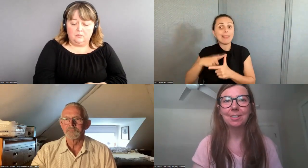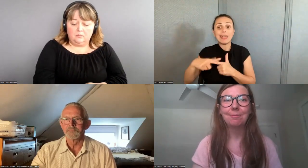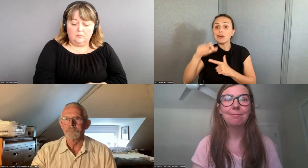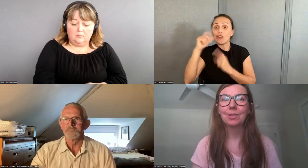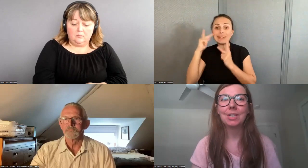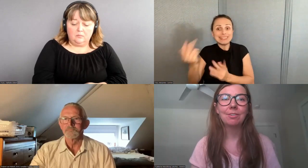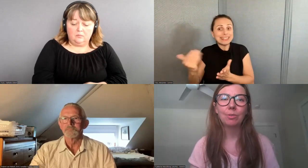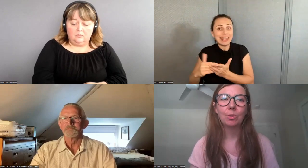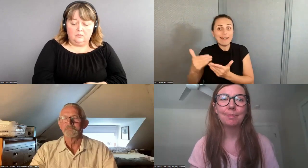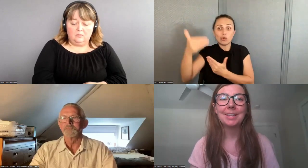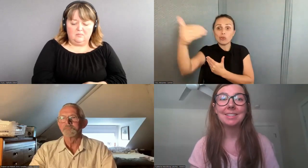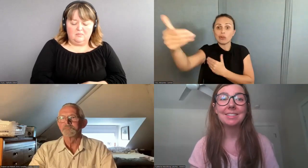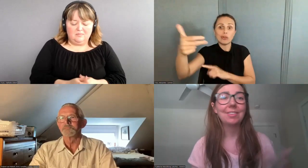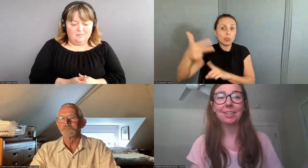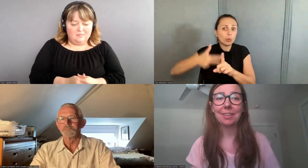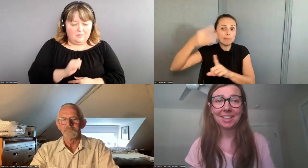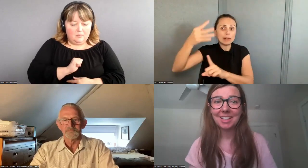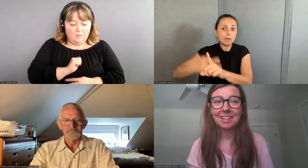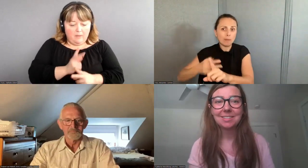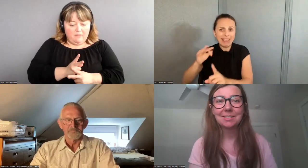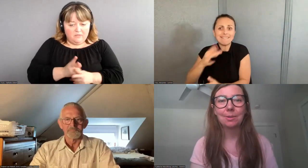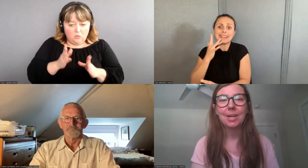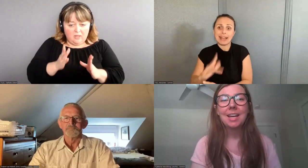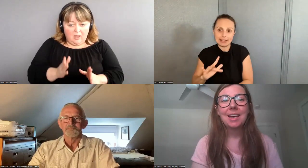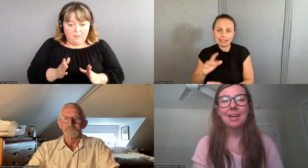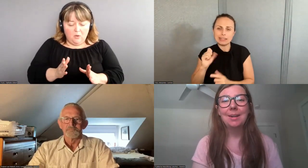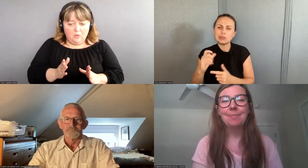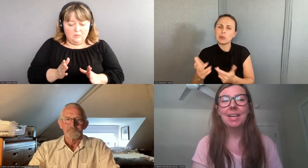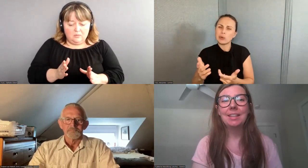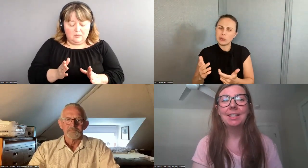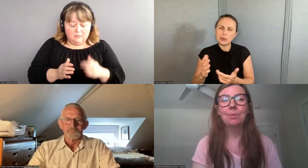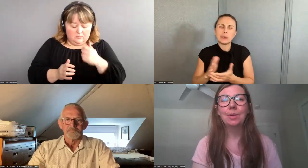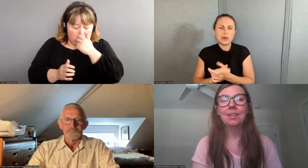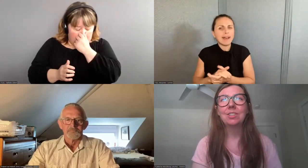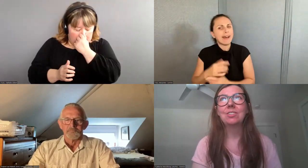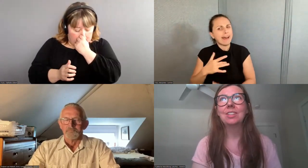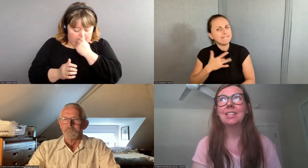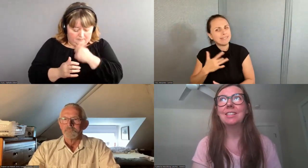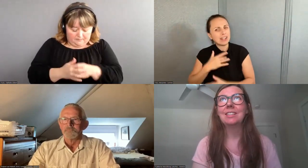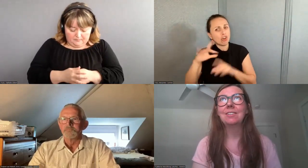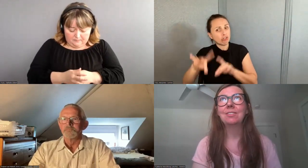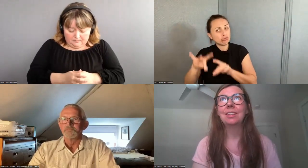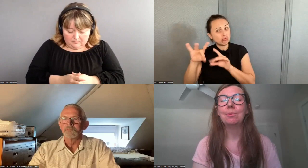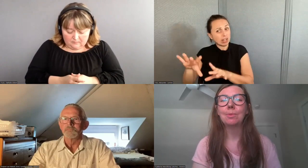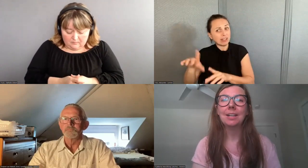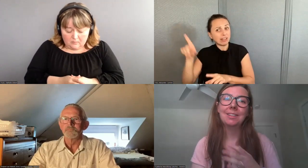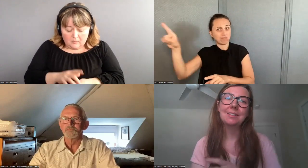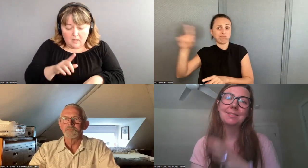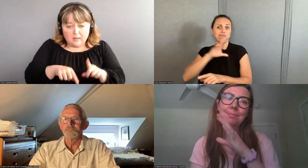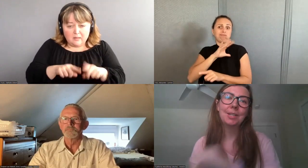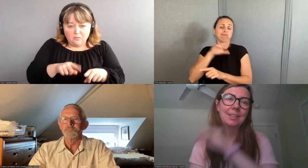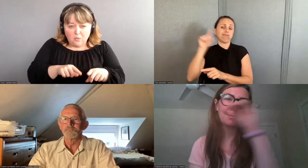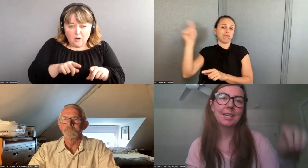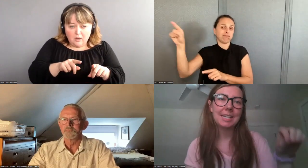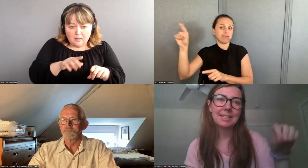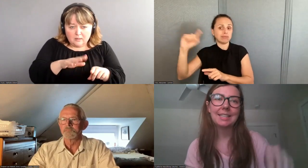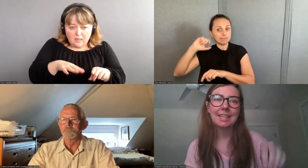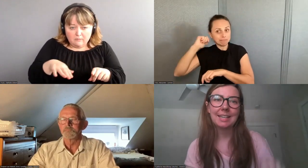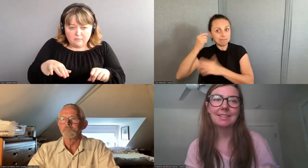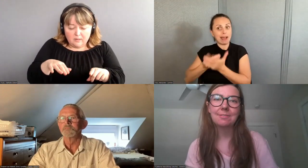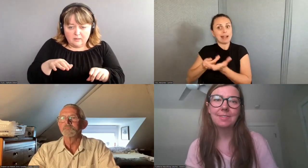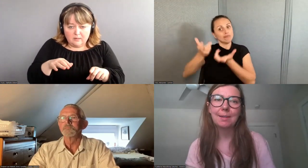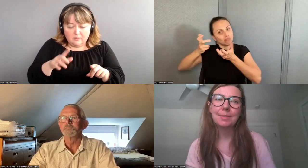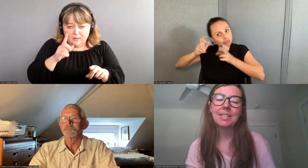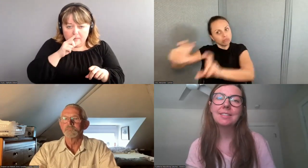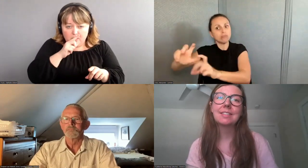visit for 3 or 4 months if they're lucky. So I think where Australia did it really well is putting the money into the